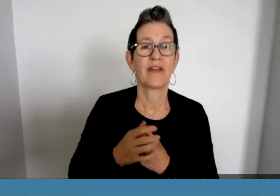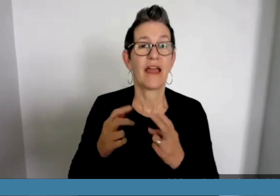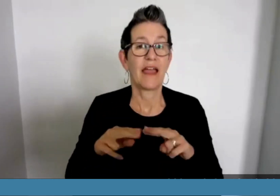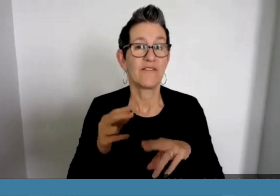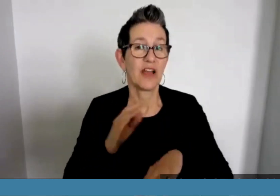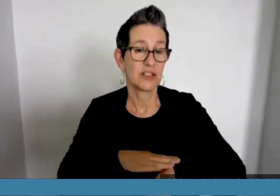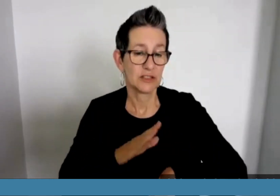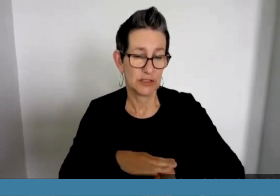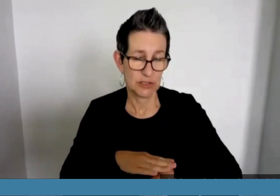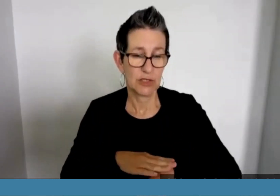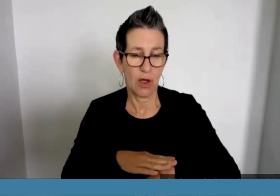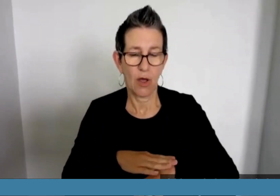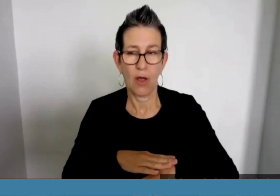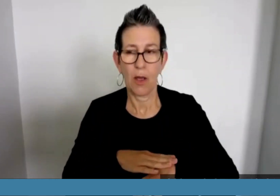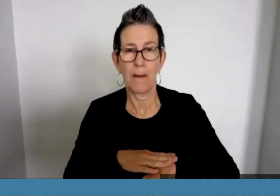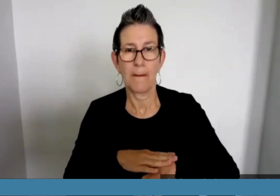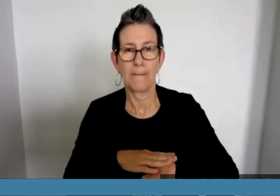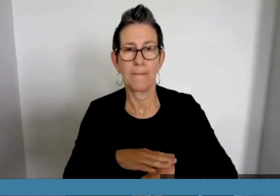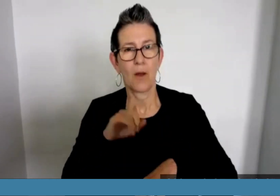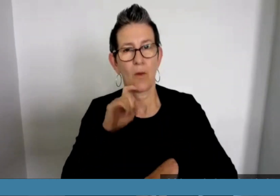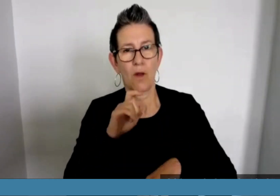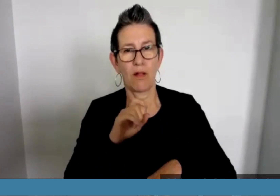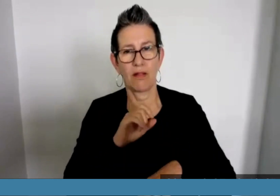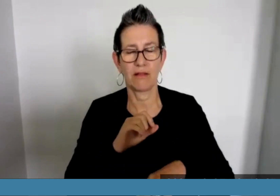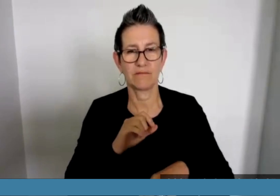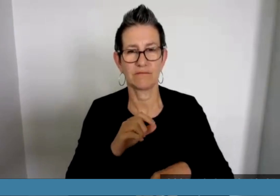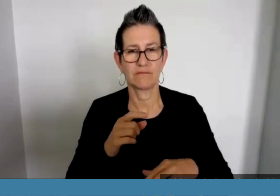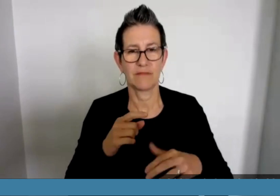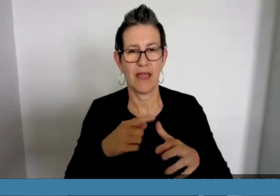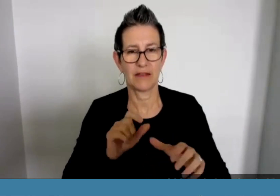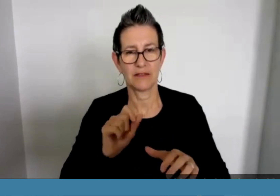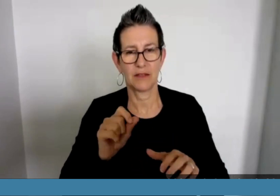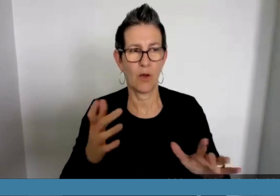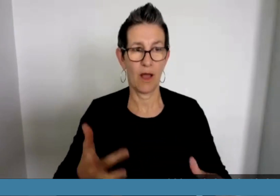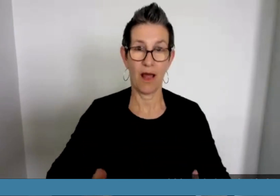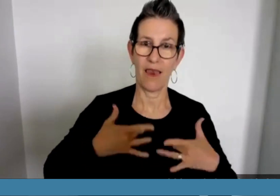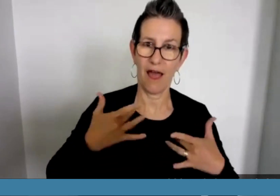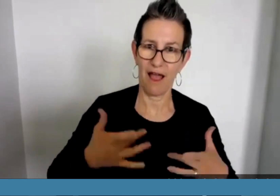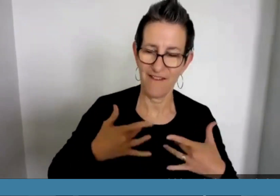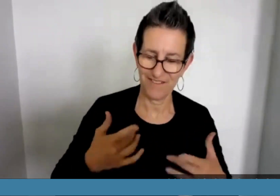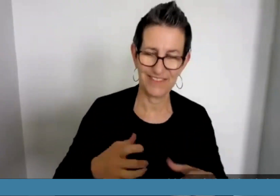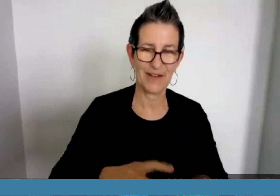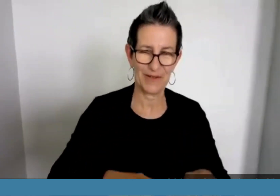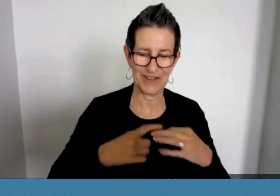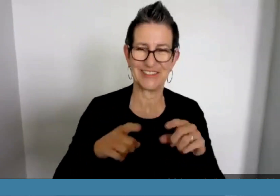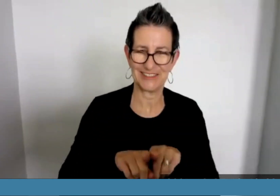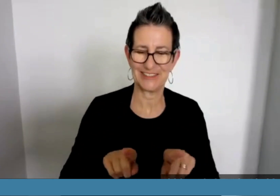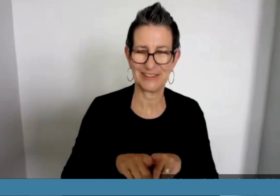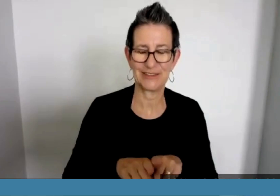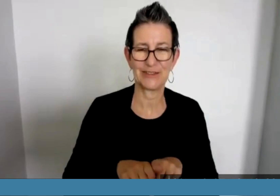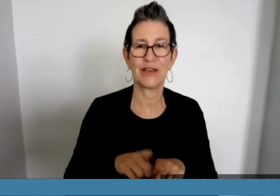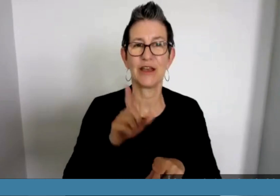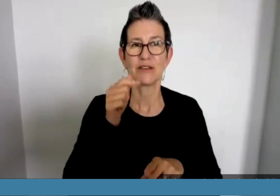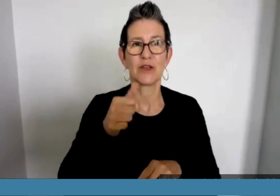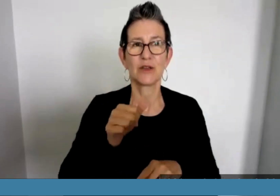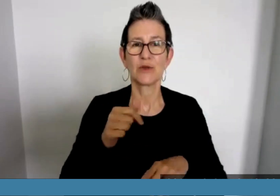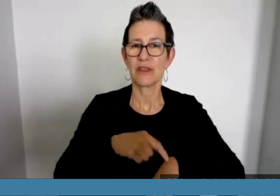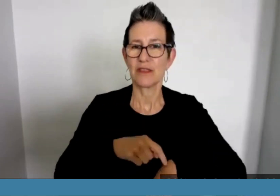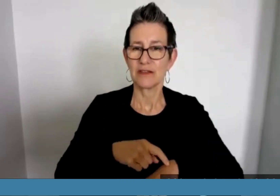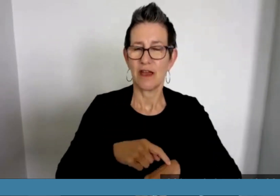they'll obviously take some live questions from the audience as well. So yeah, please feel free to use this time to jot down any questions